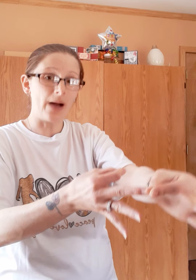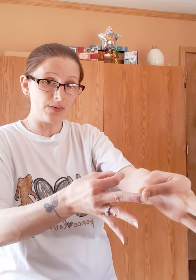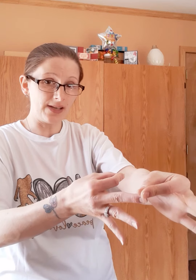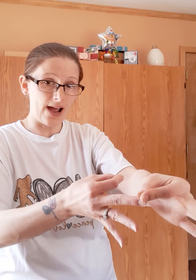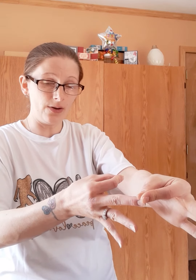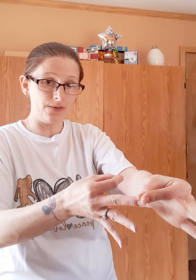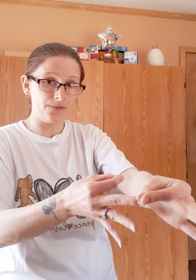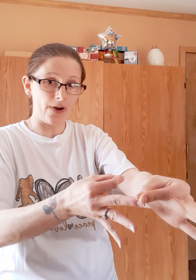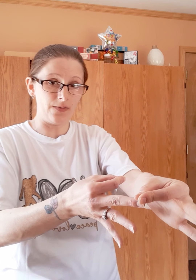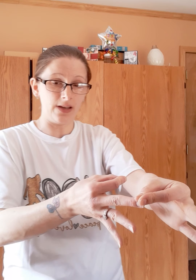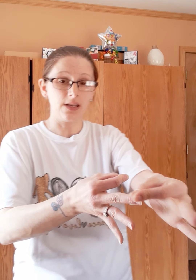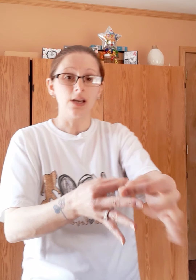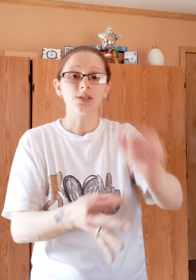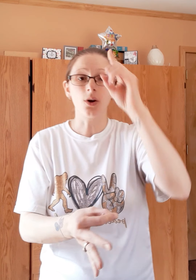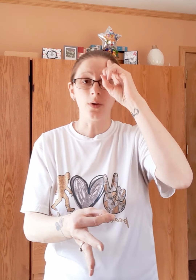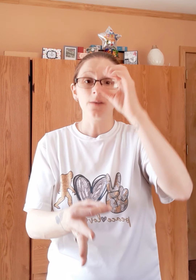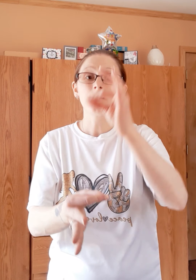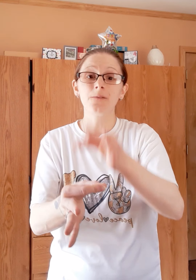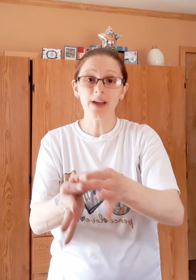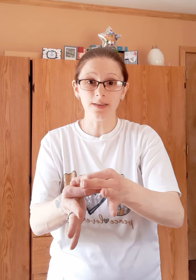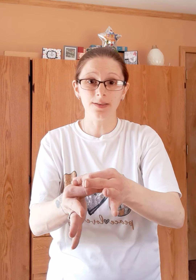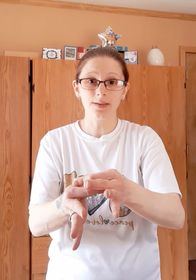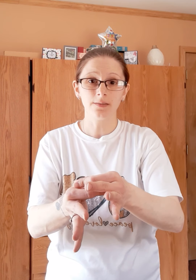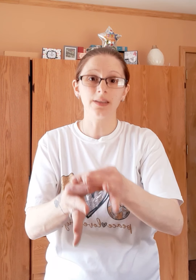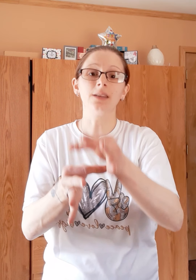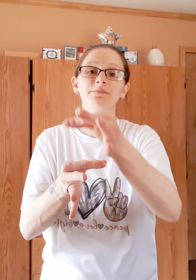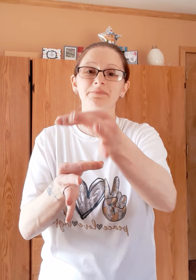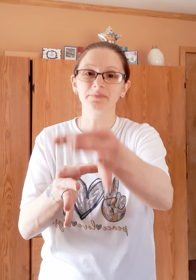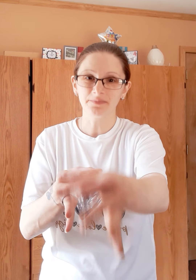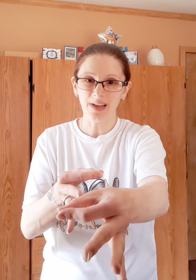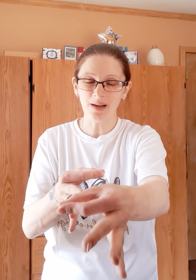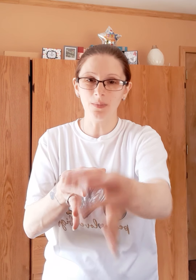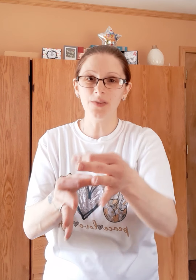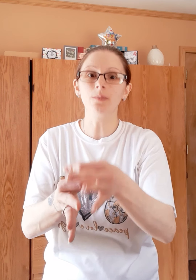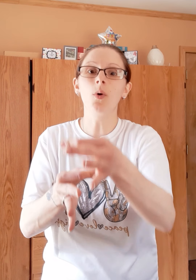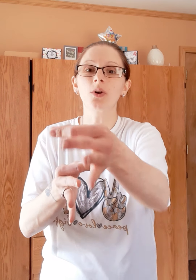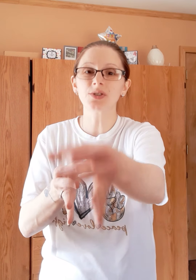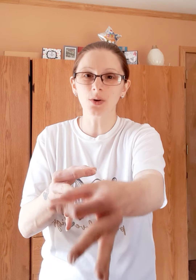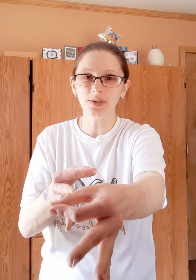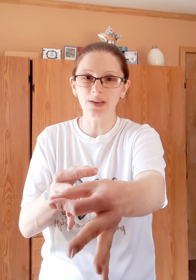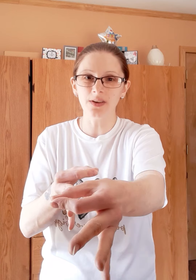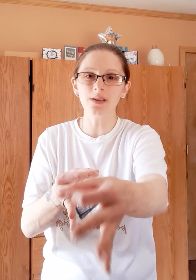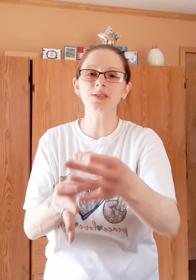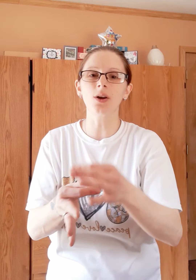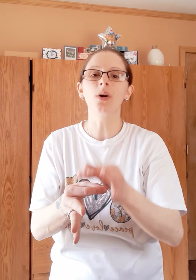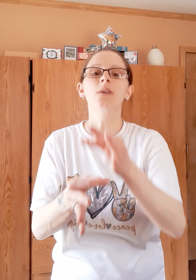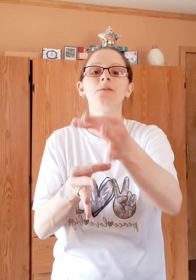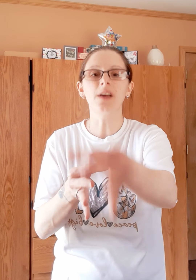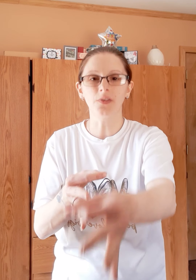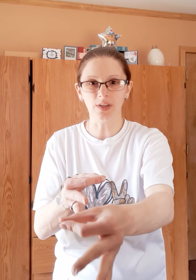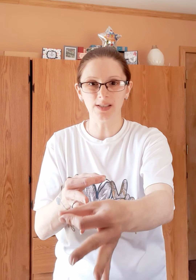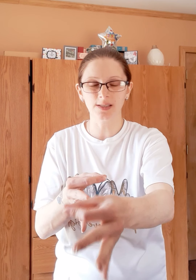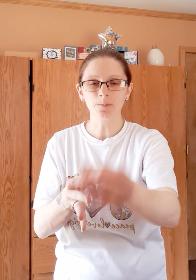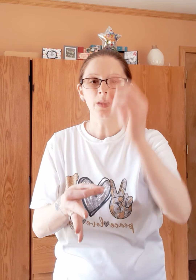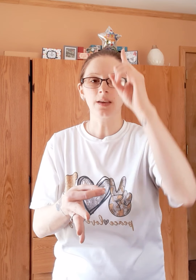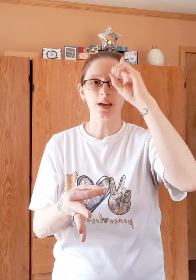bounce out in front of it. So faith, and then even more so giving, so faithfulness, okay?